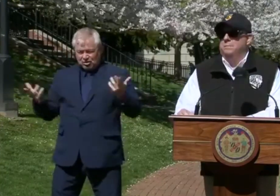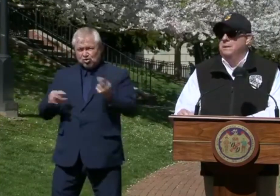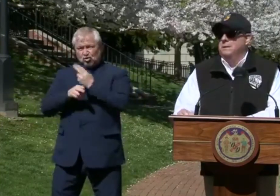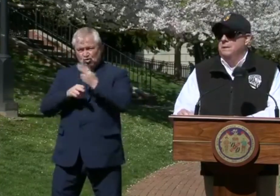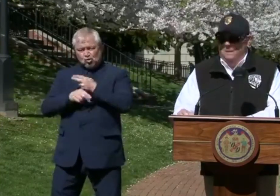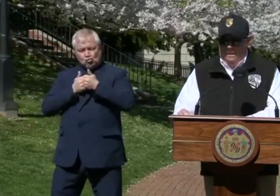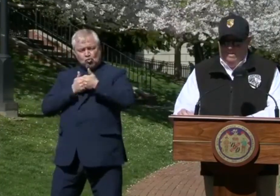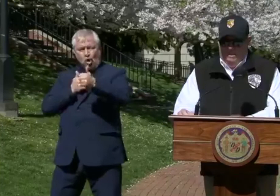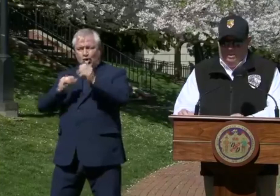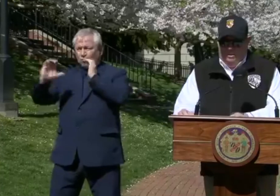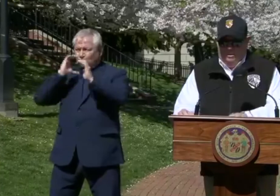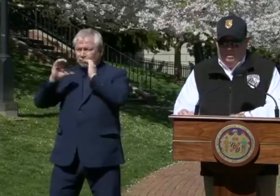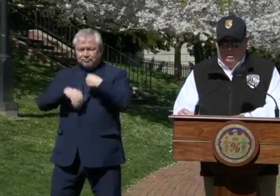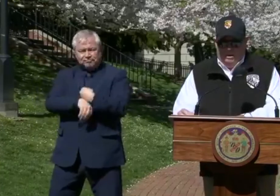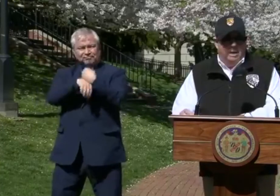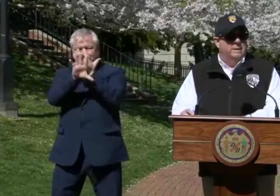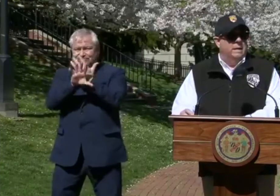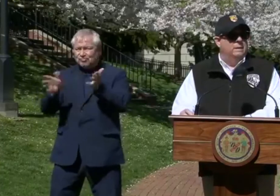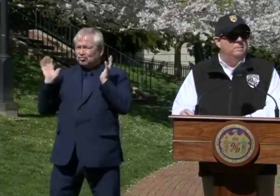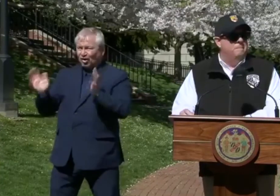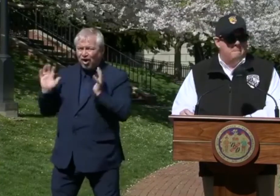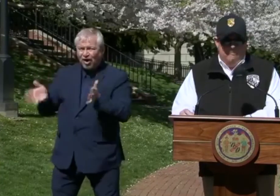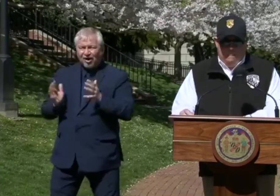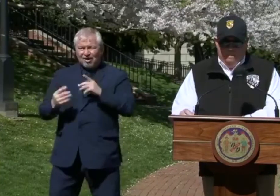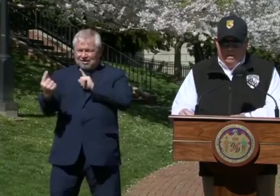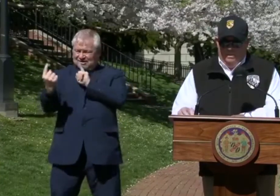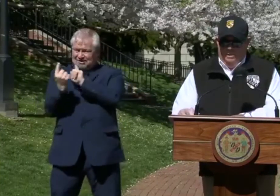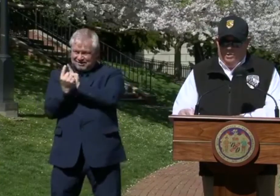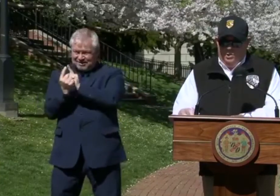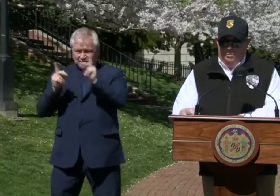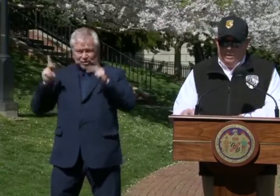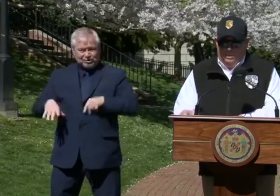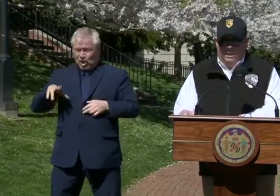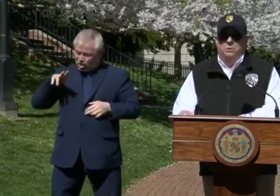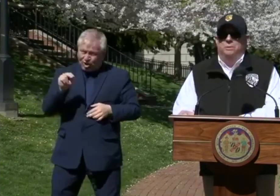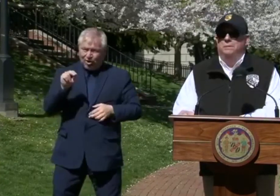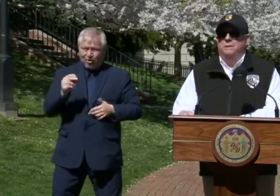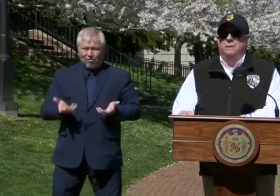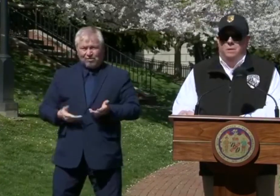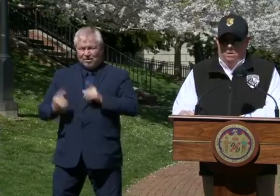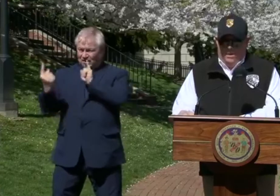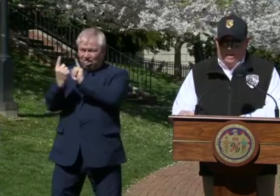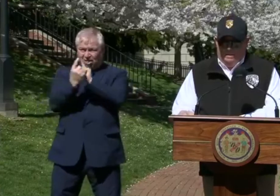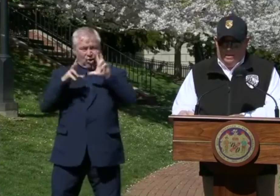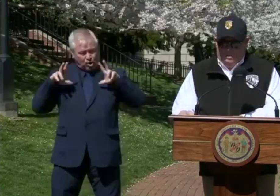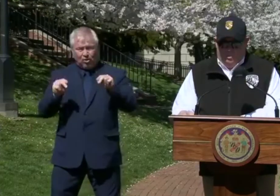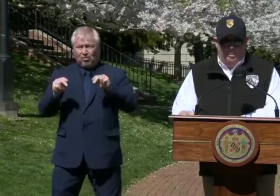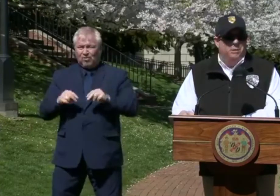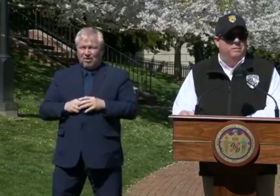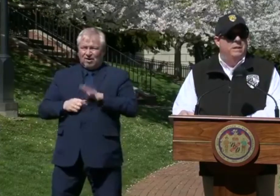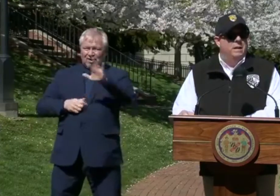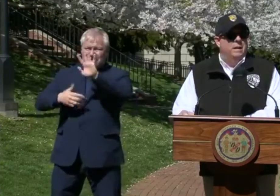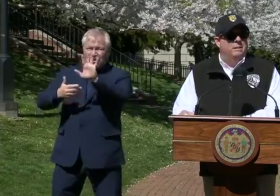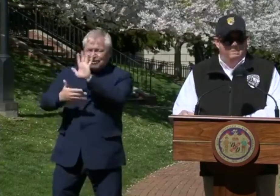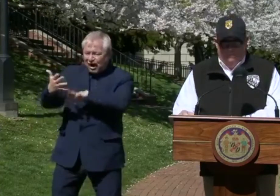communication to limit person-to-person contact. Marylanders should reschedule all non-essential appointments